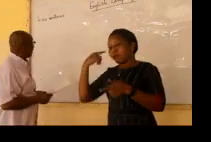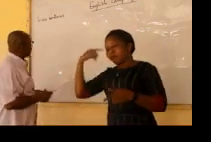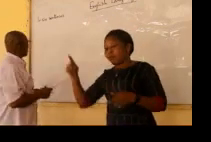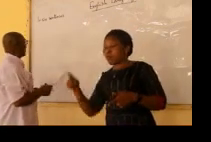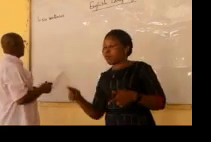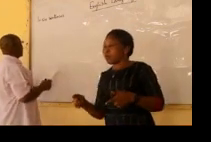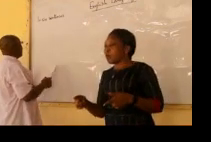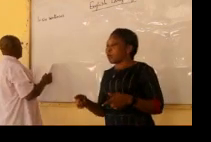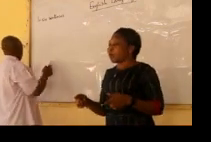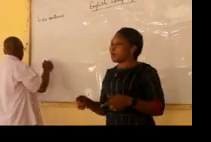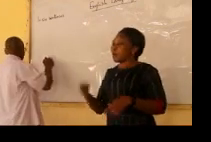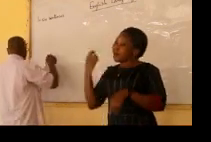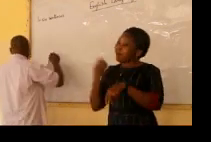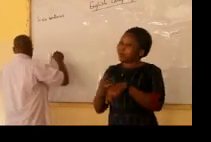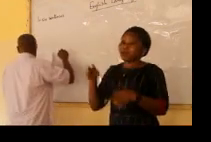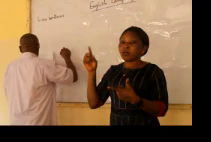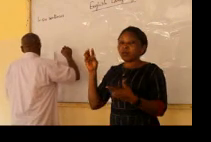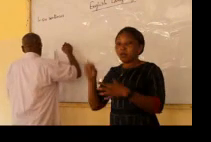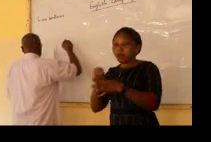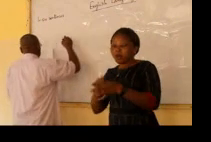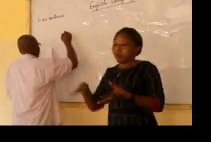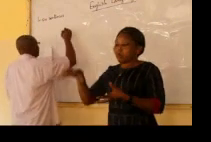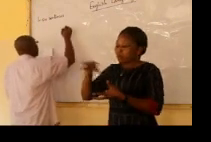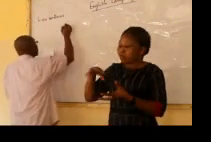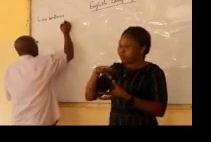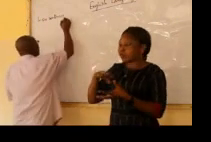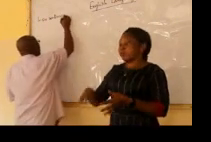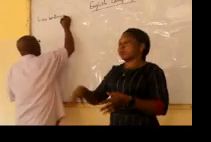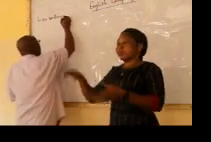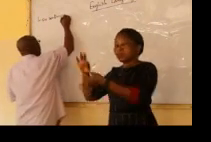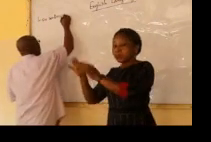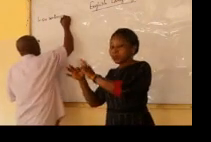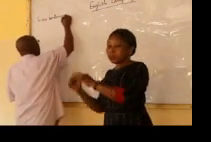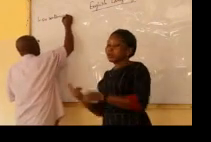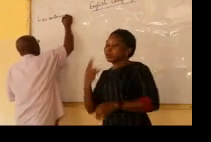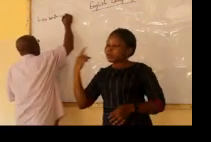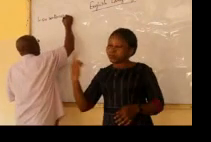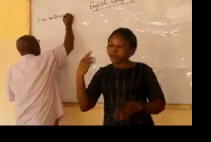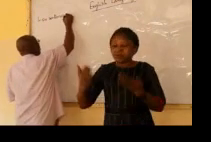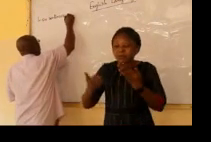very simple sentence. Okay?